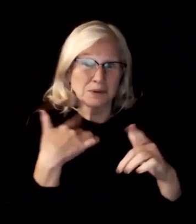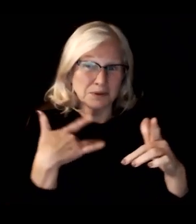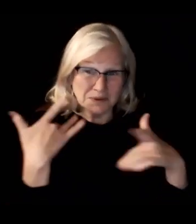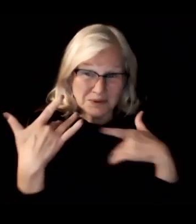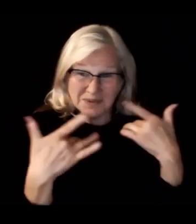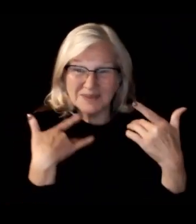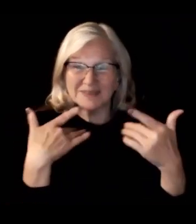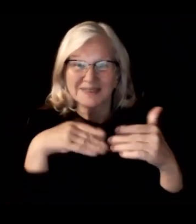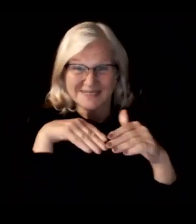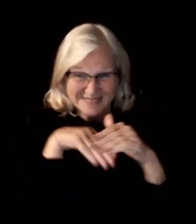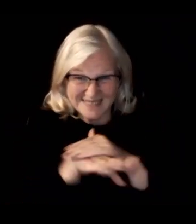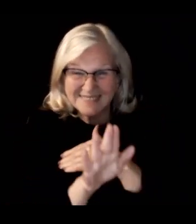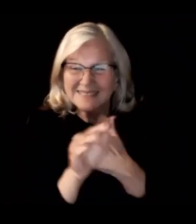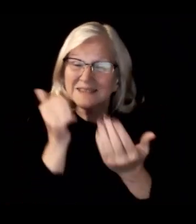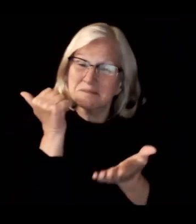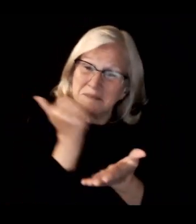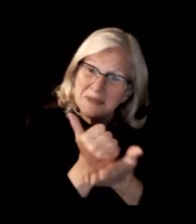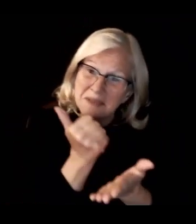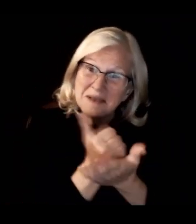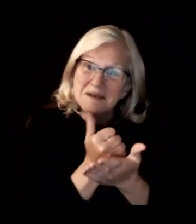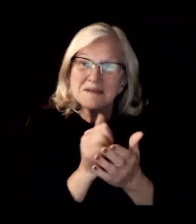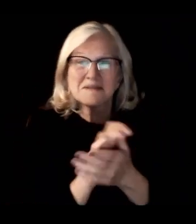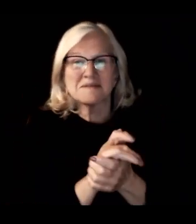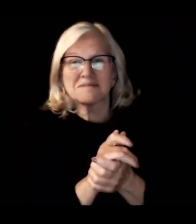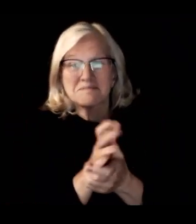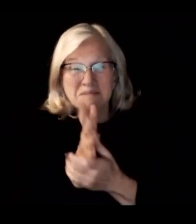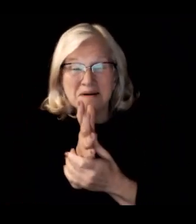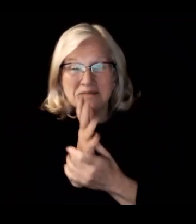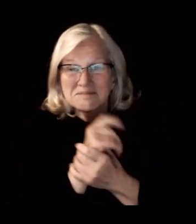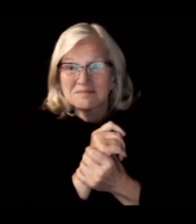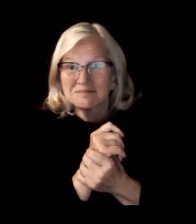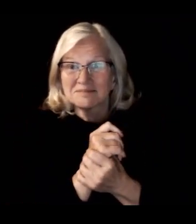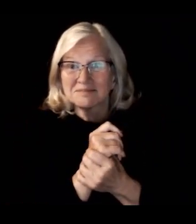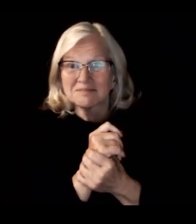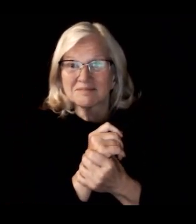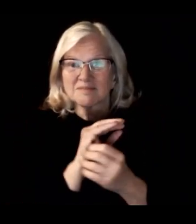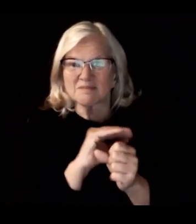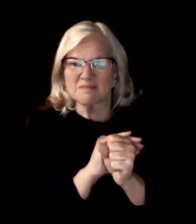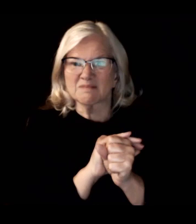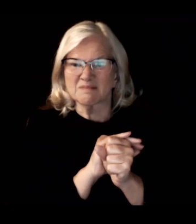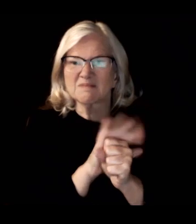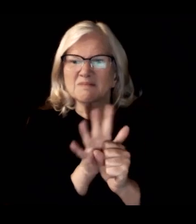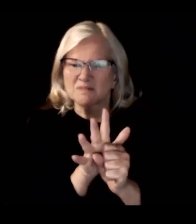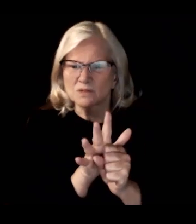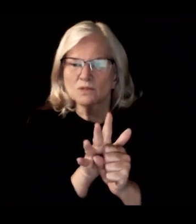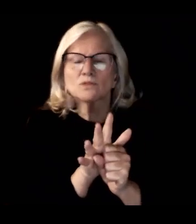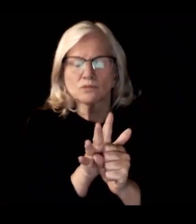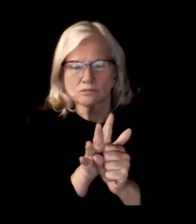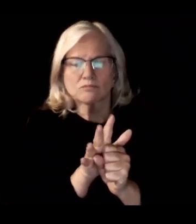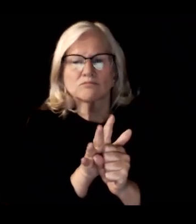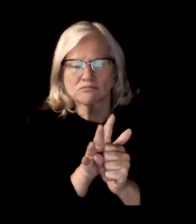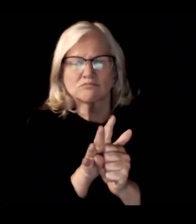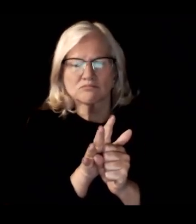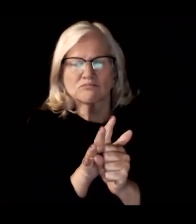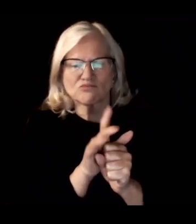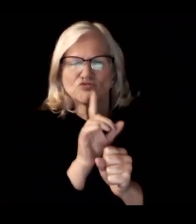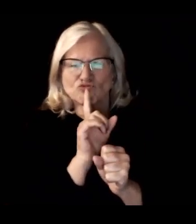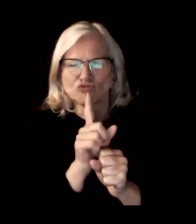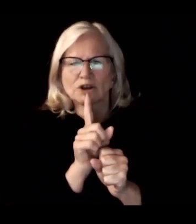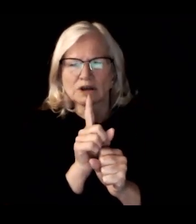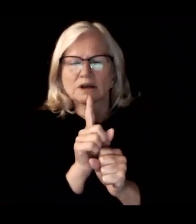reared its ugly head. Our critical visits have been suspended again due